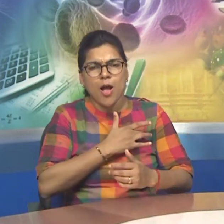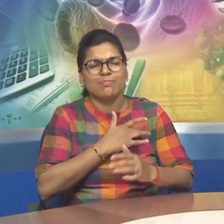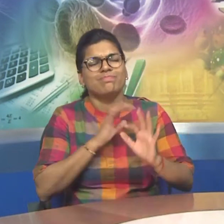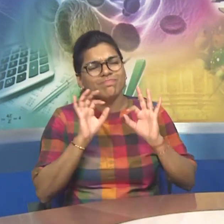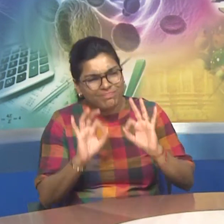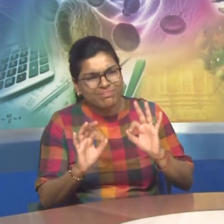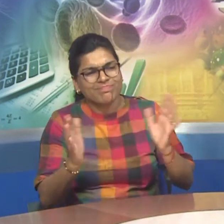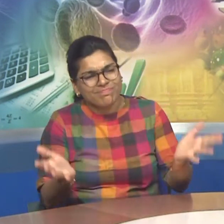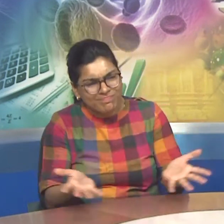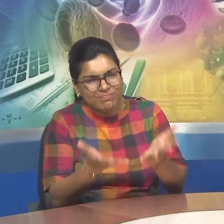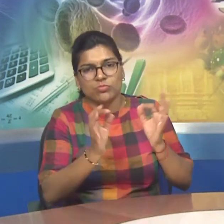unkind,